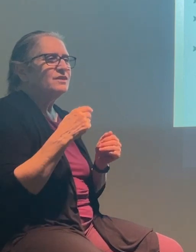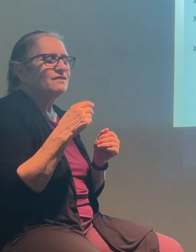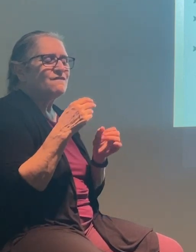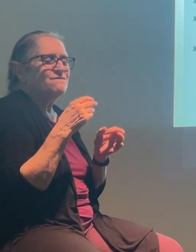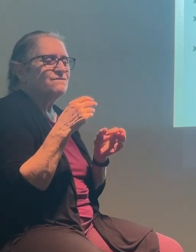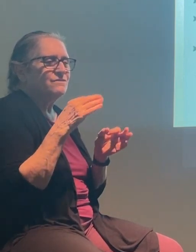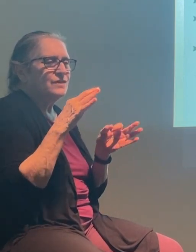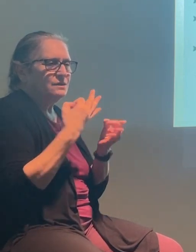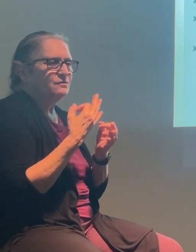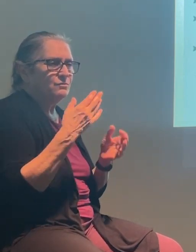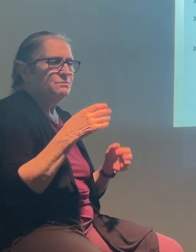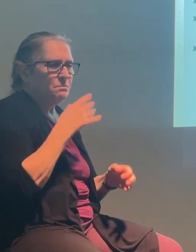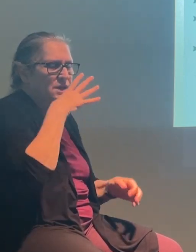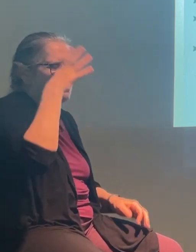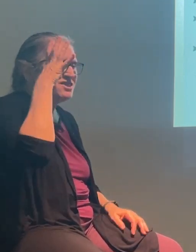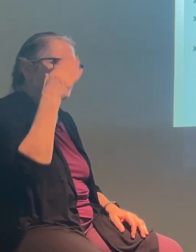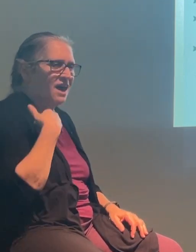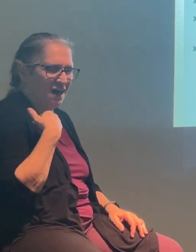German.